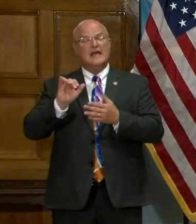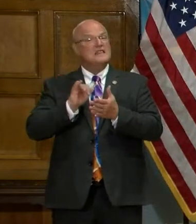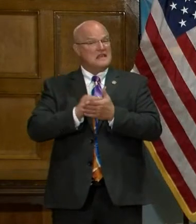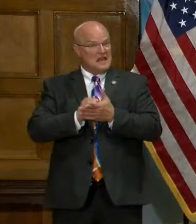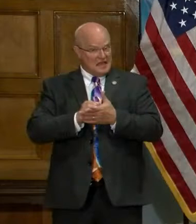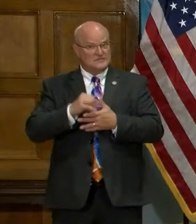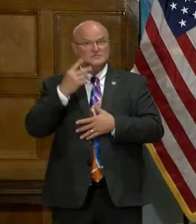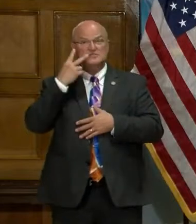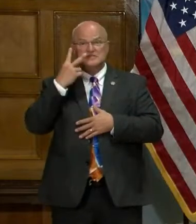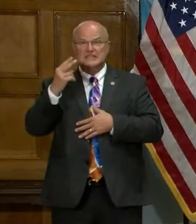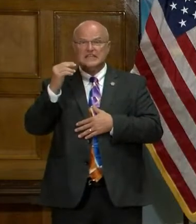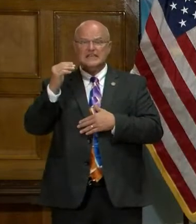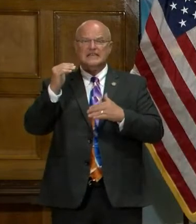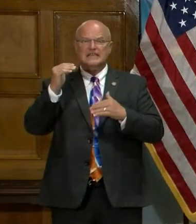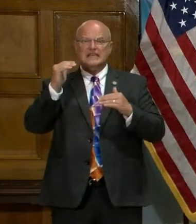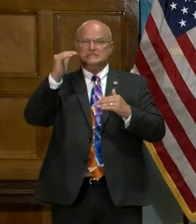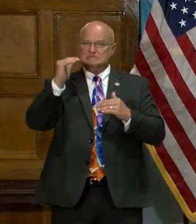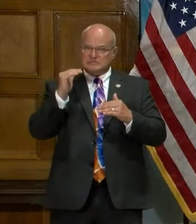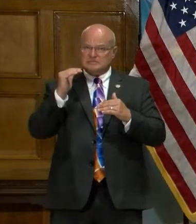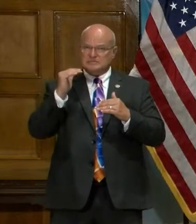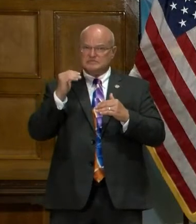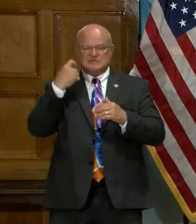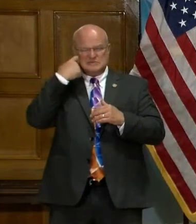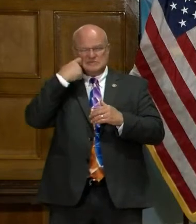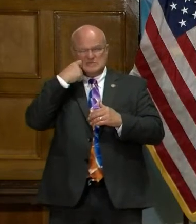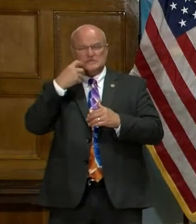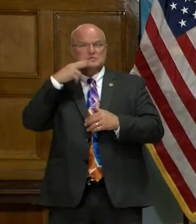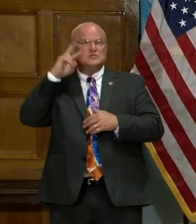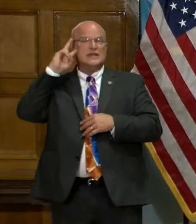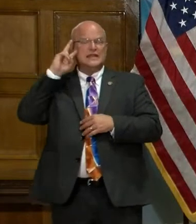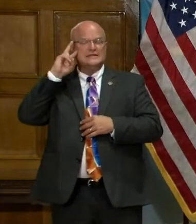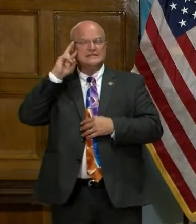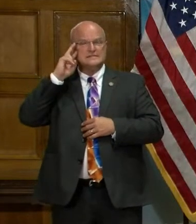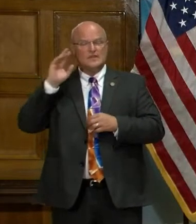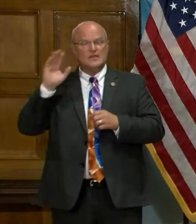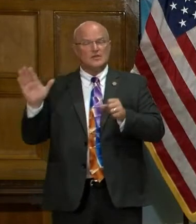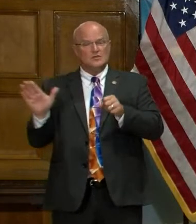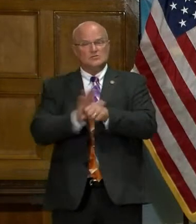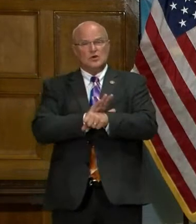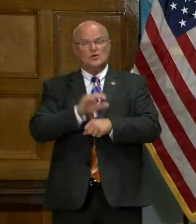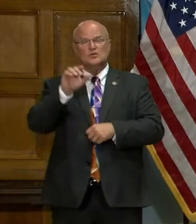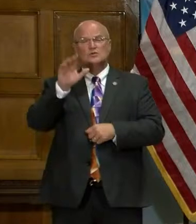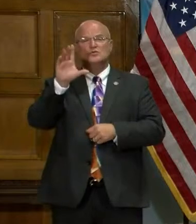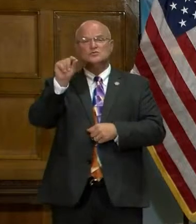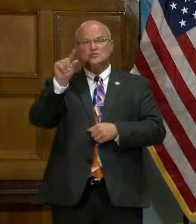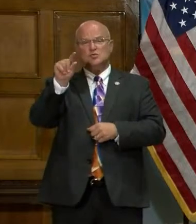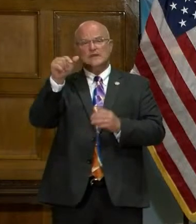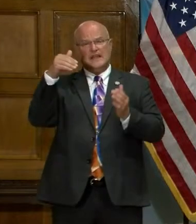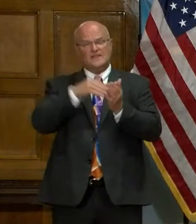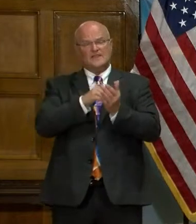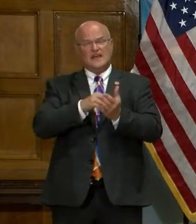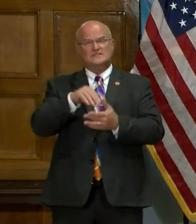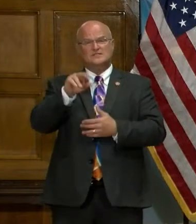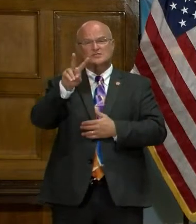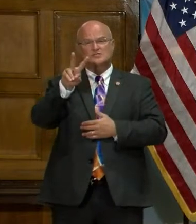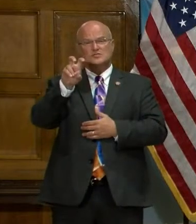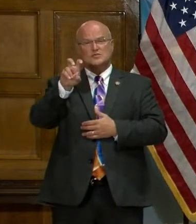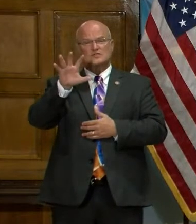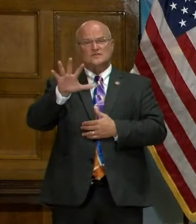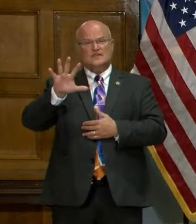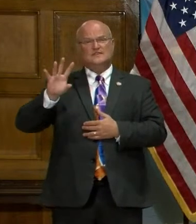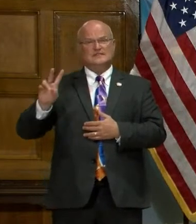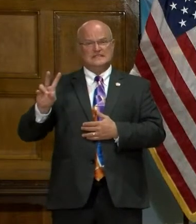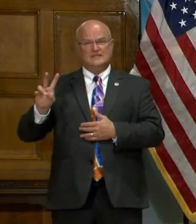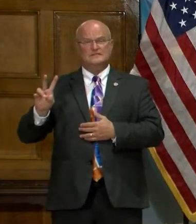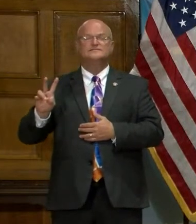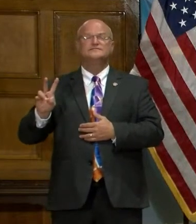can see is a decline from the 2 previous days. Total case now is 20,257. So